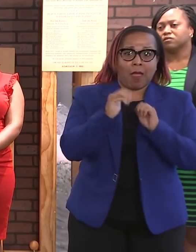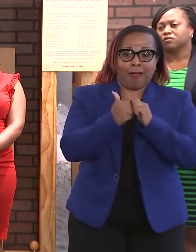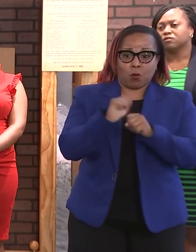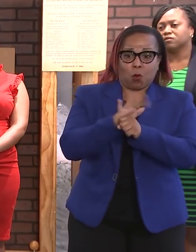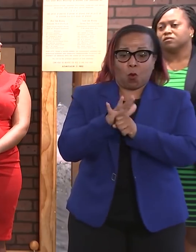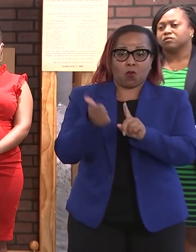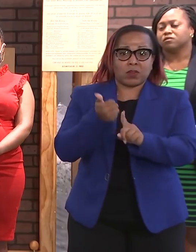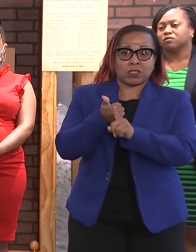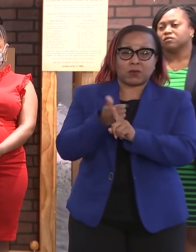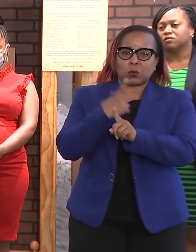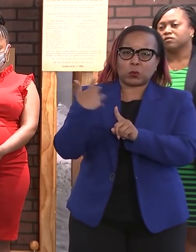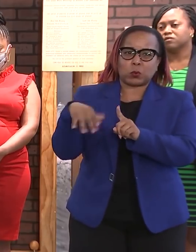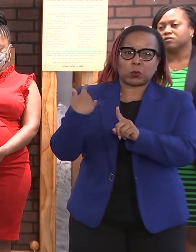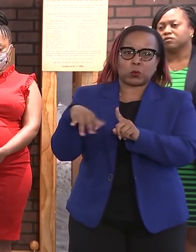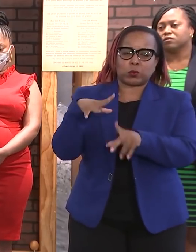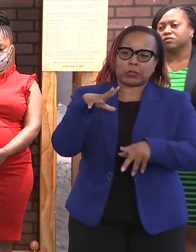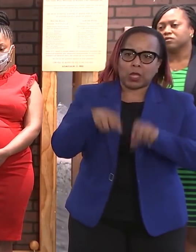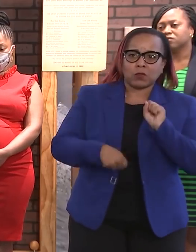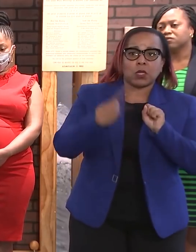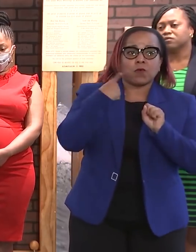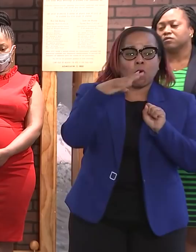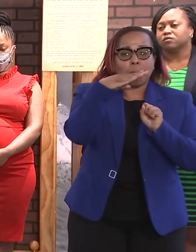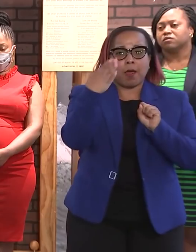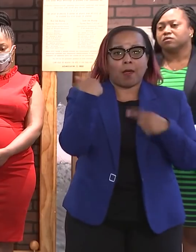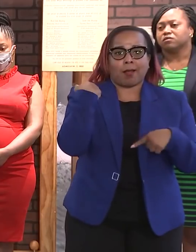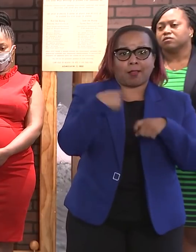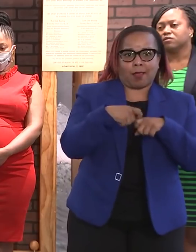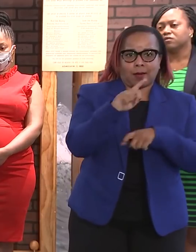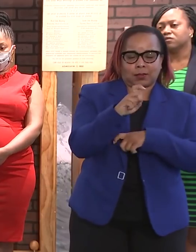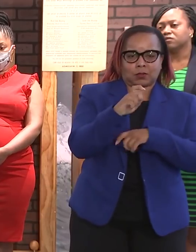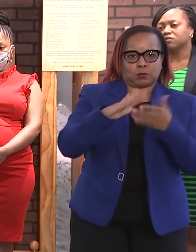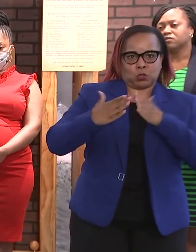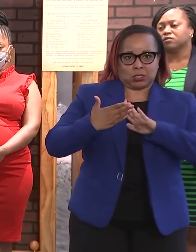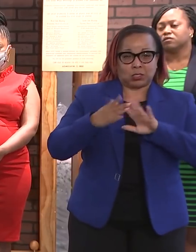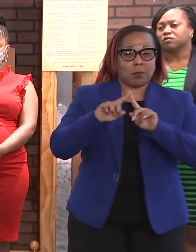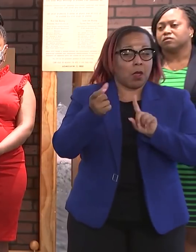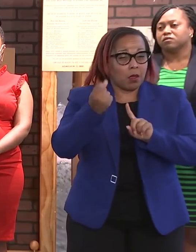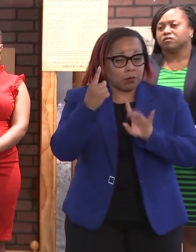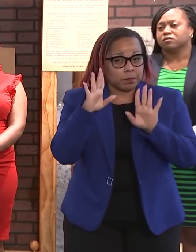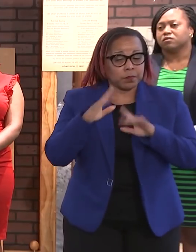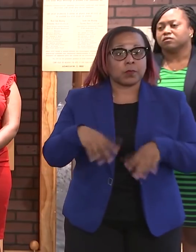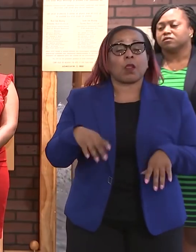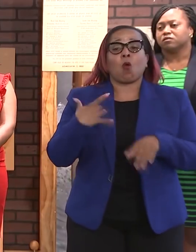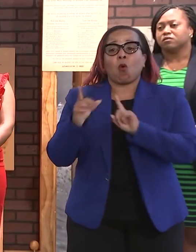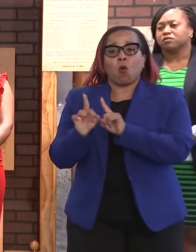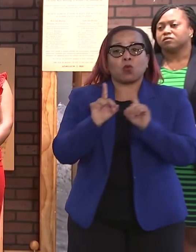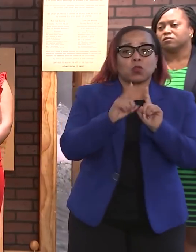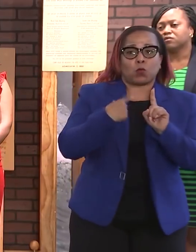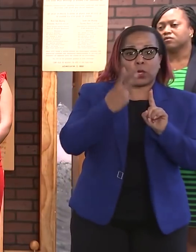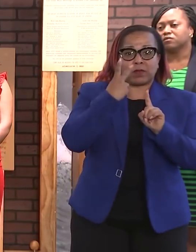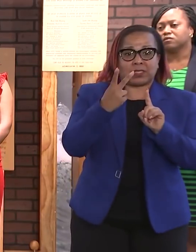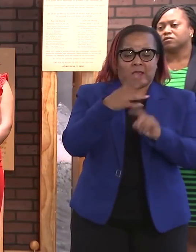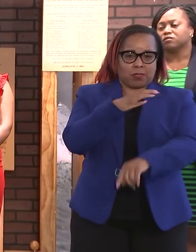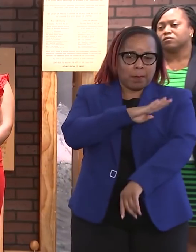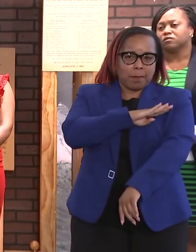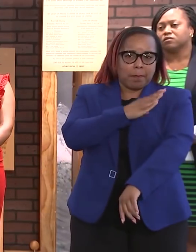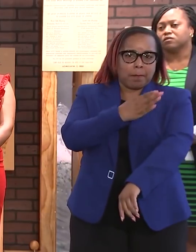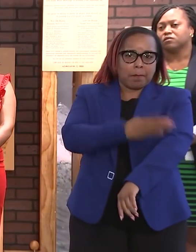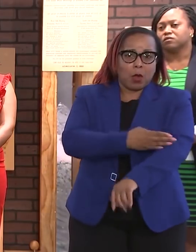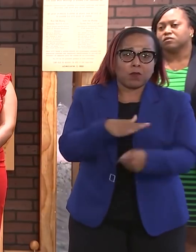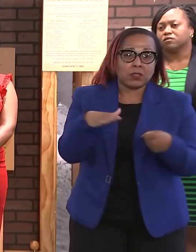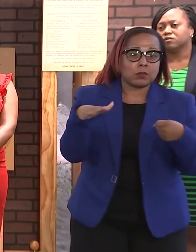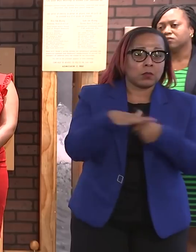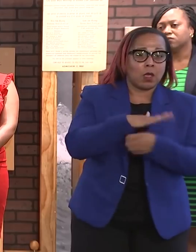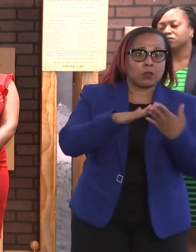COVID has been particularly devastating for Black and Latinx communities. But we have also seen the power of an